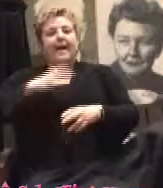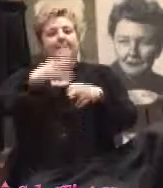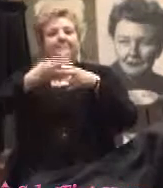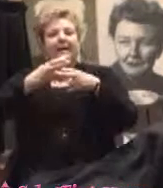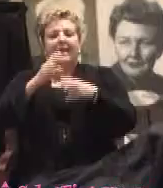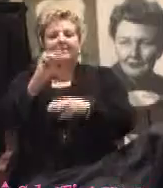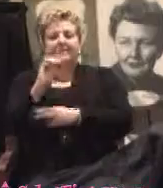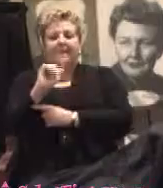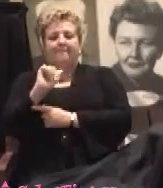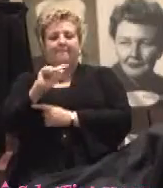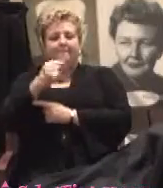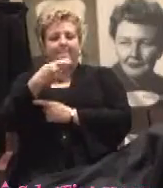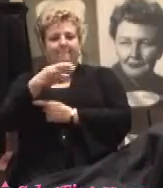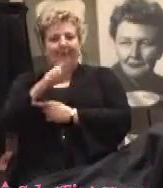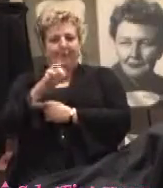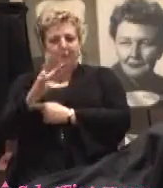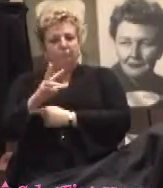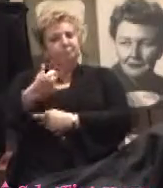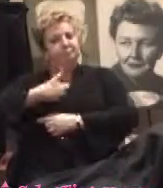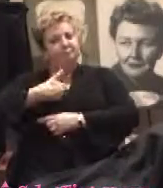Mathew, and I'm an alcoholic.